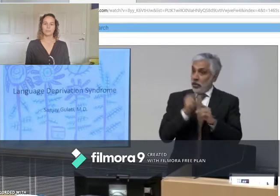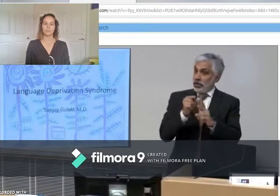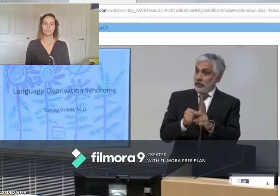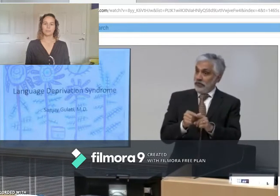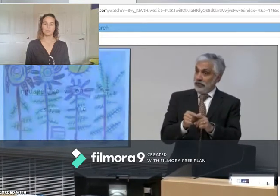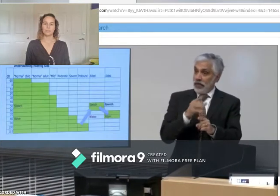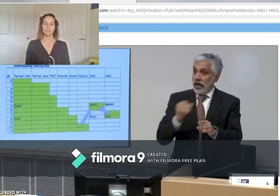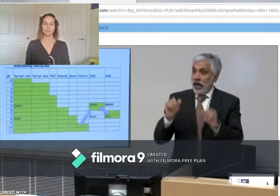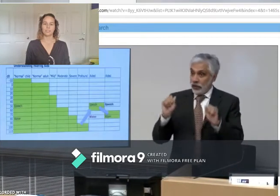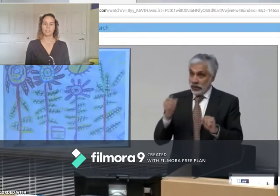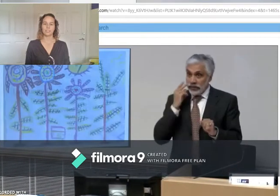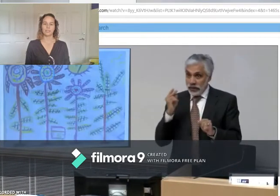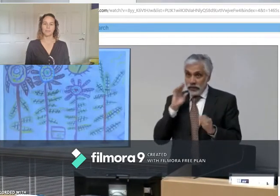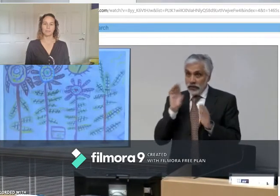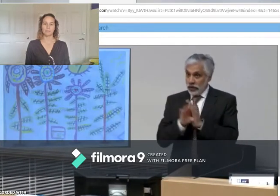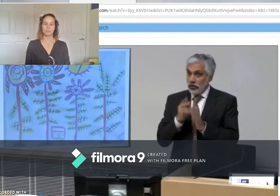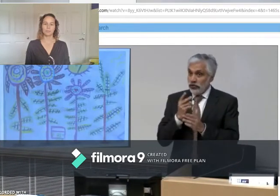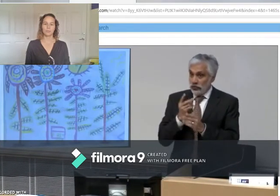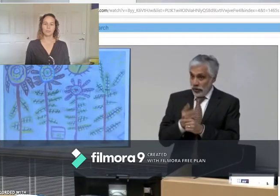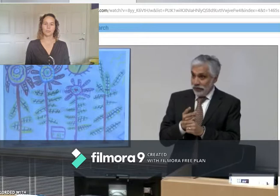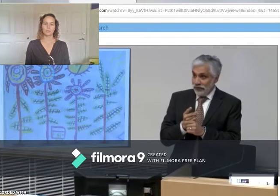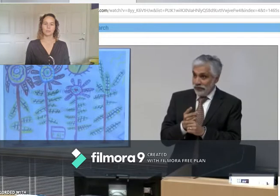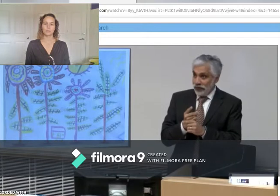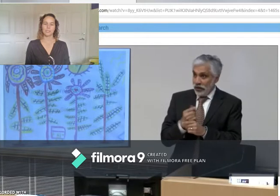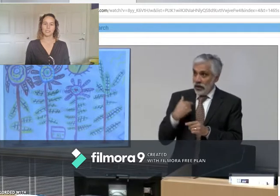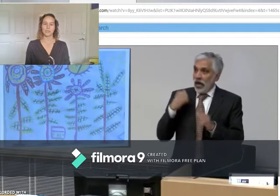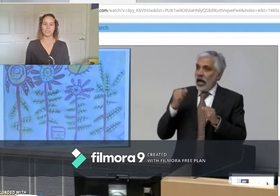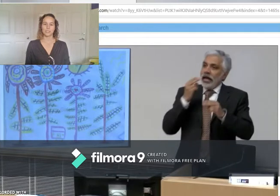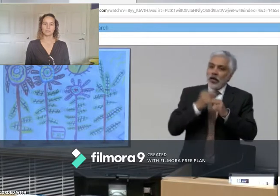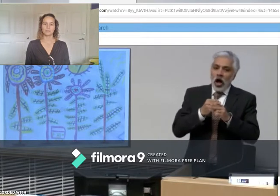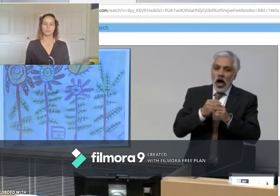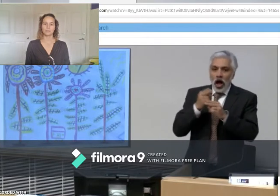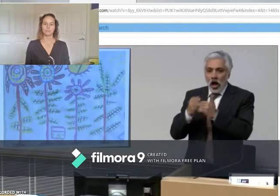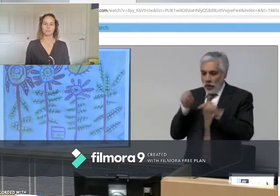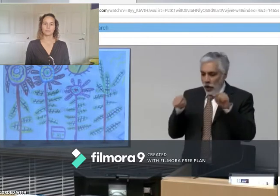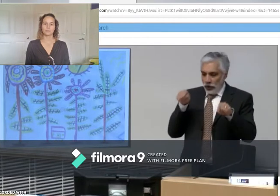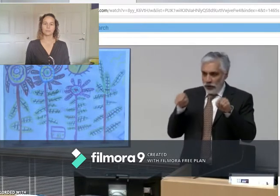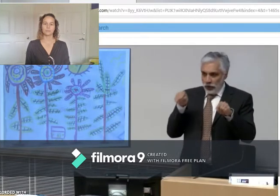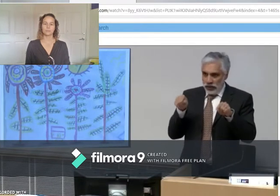With this picture, we see two things at the same time. We see the picture,